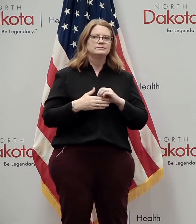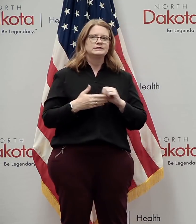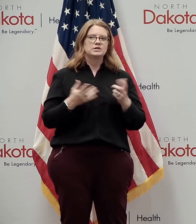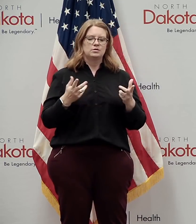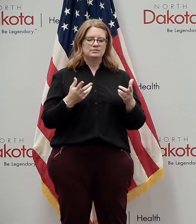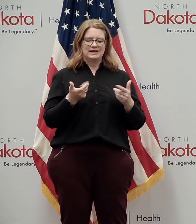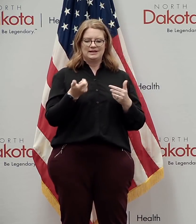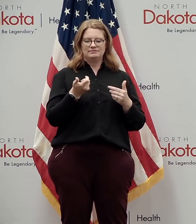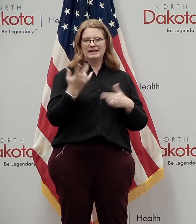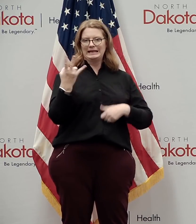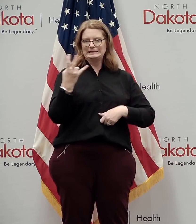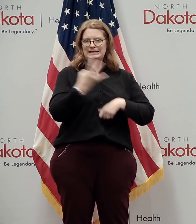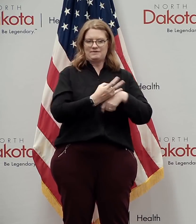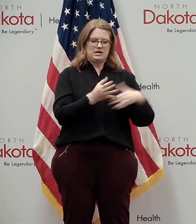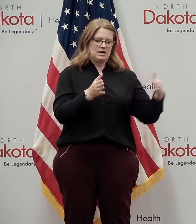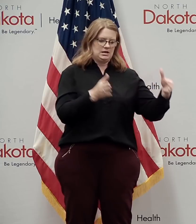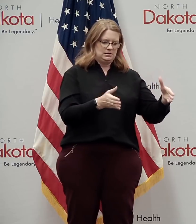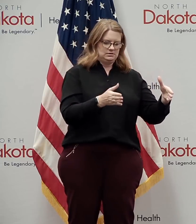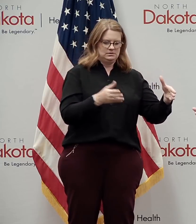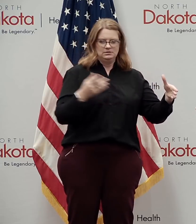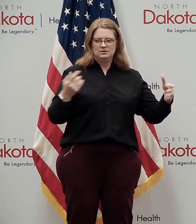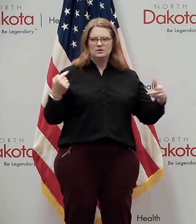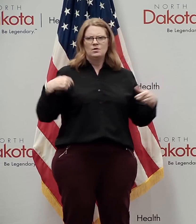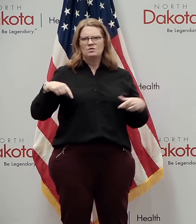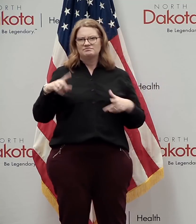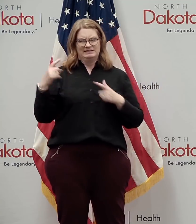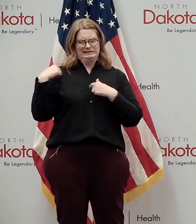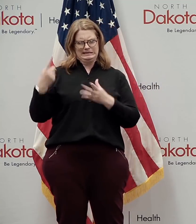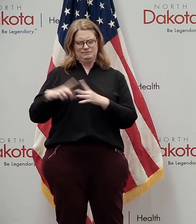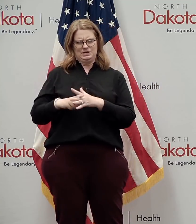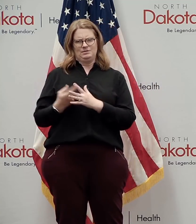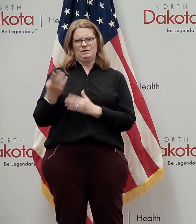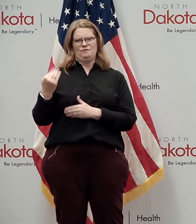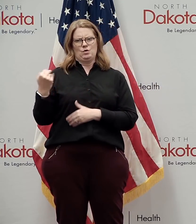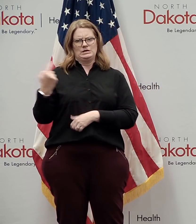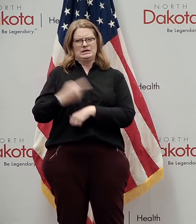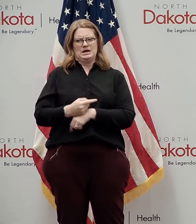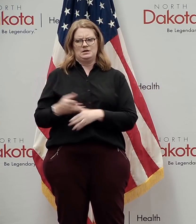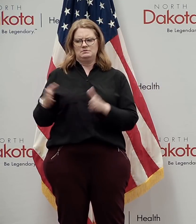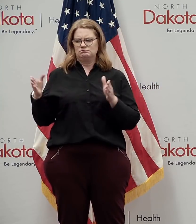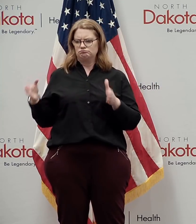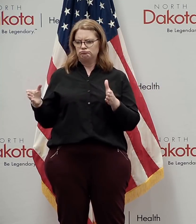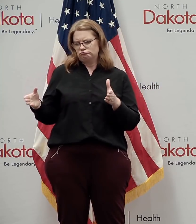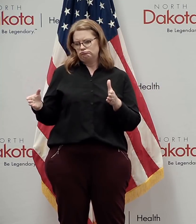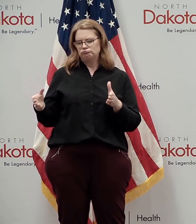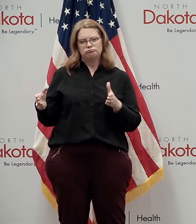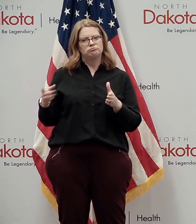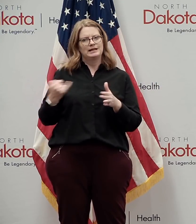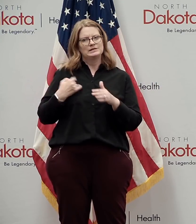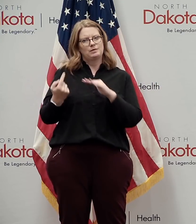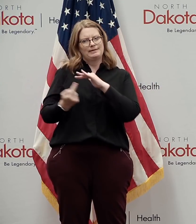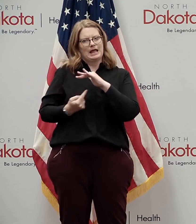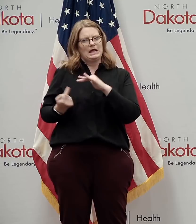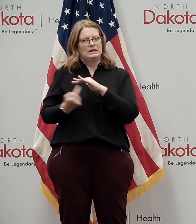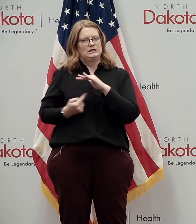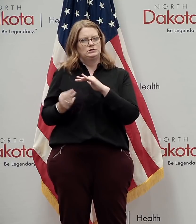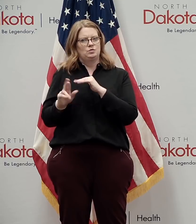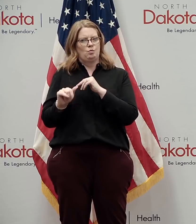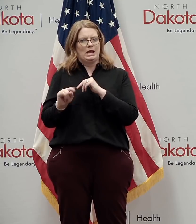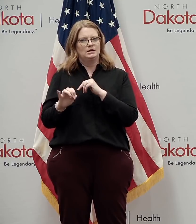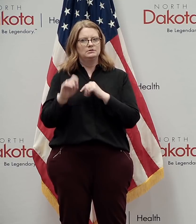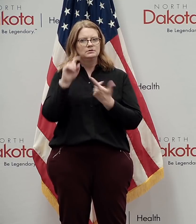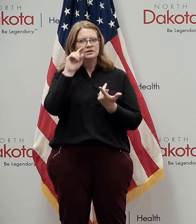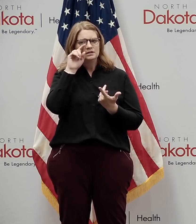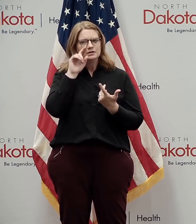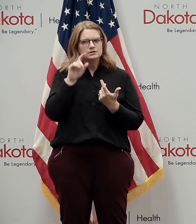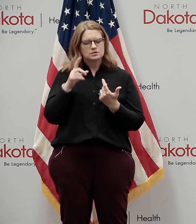days, like 7 days versus 14, we've been doing 14 all along. We did 14 because it made sense. That's what the isolation rate was, right, for us to